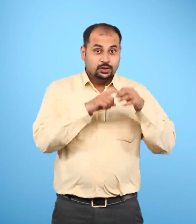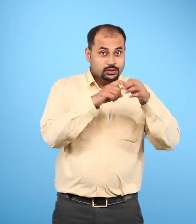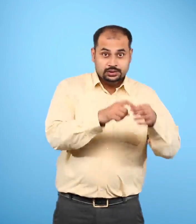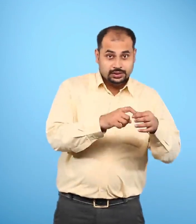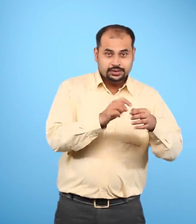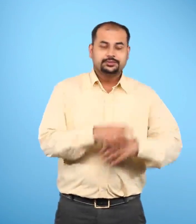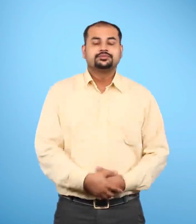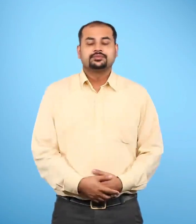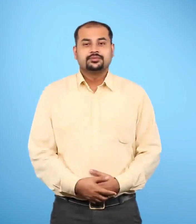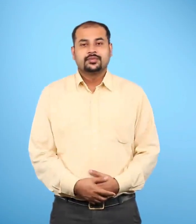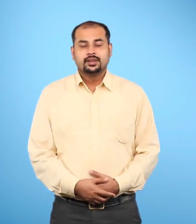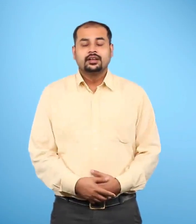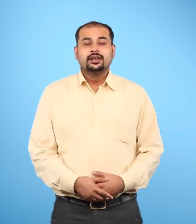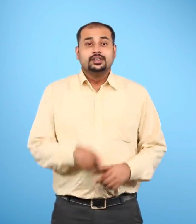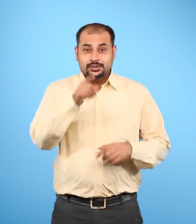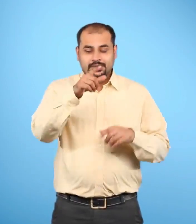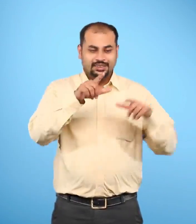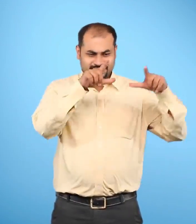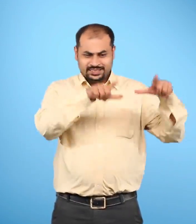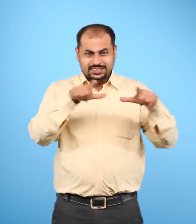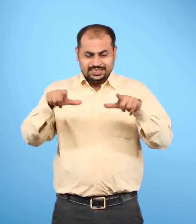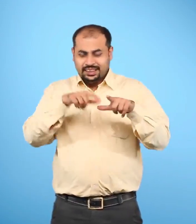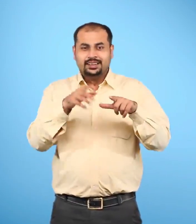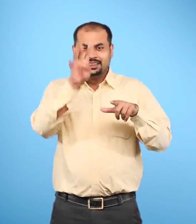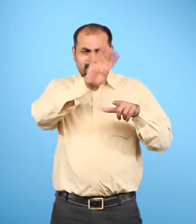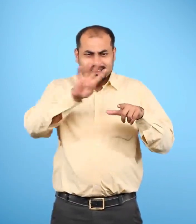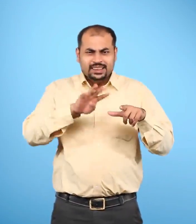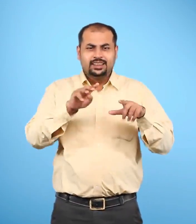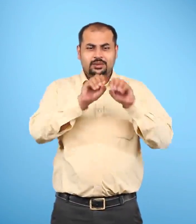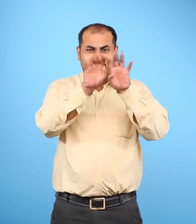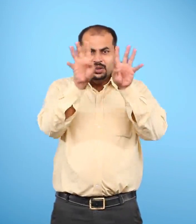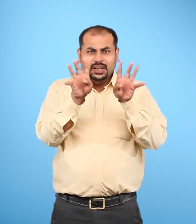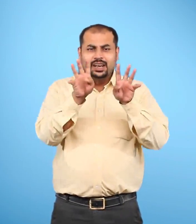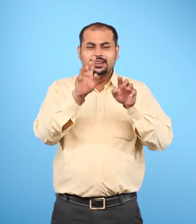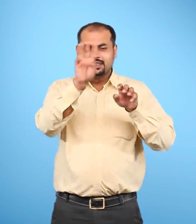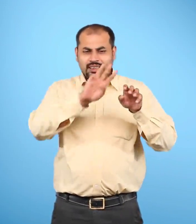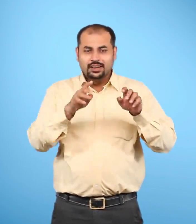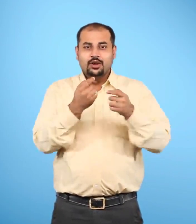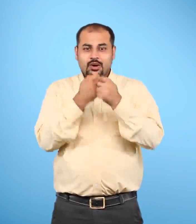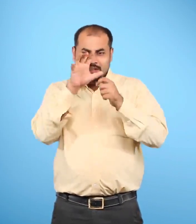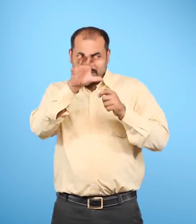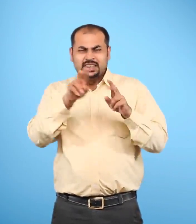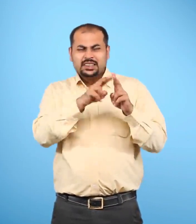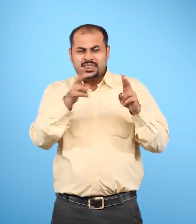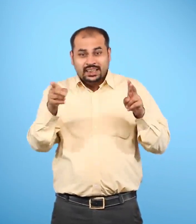Question. Can you find the tile which is repeated to make each of these floor